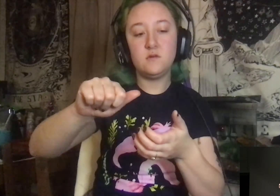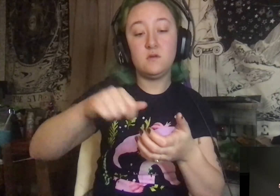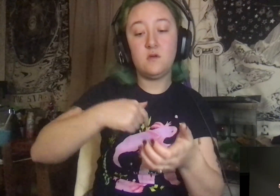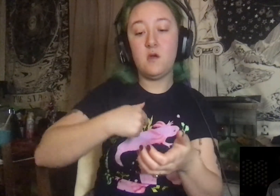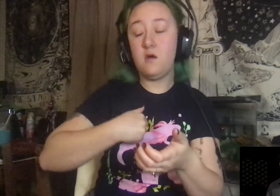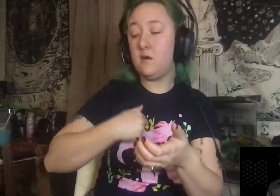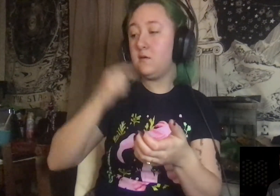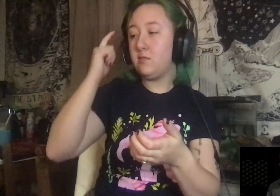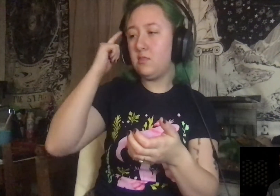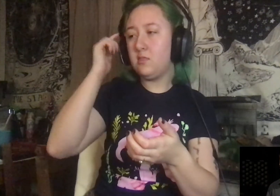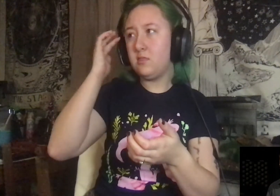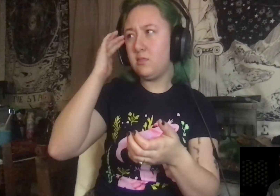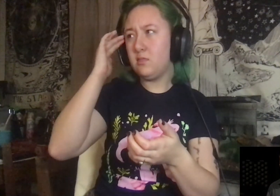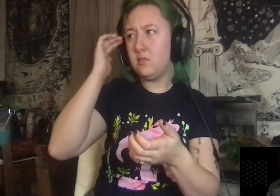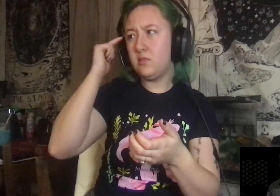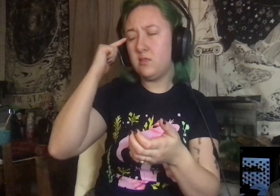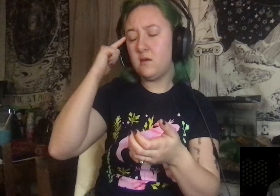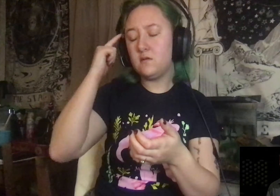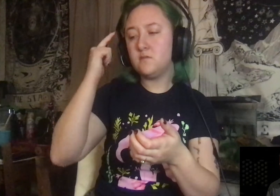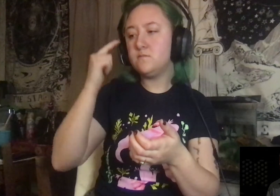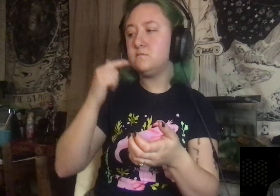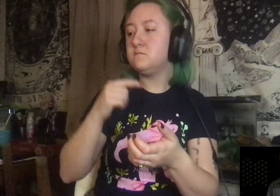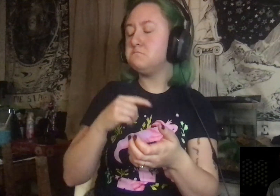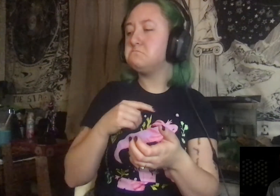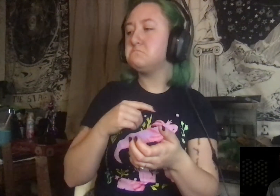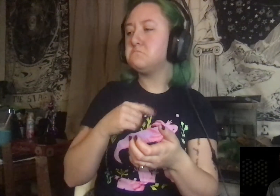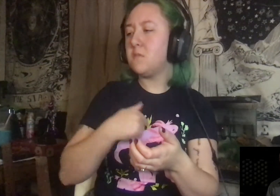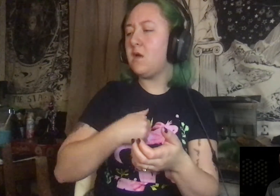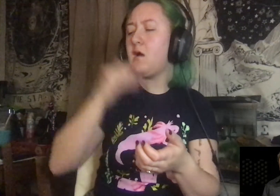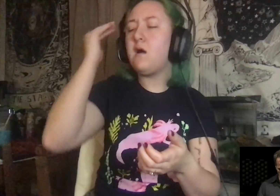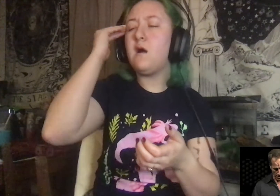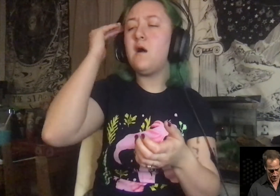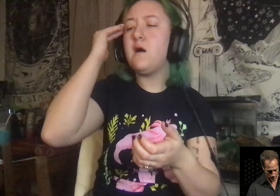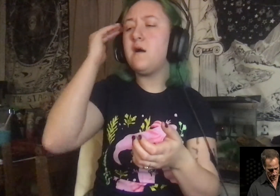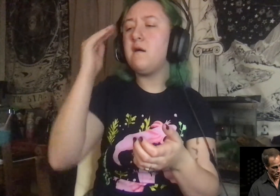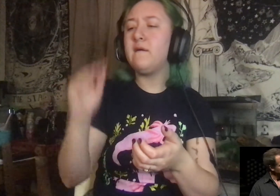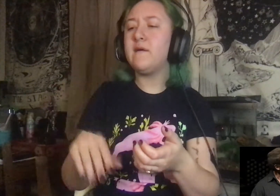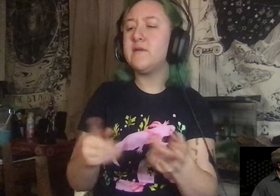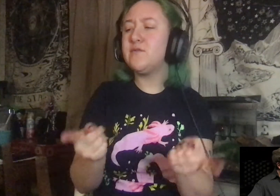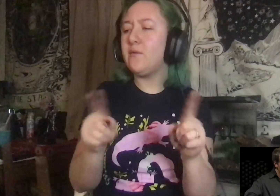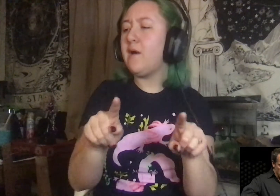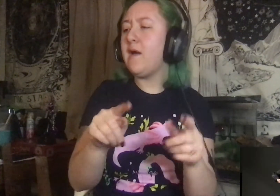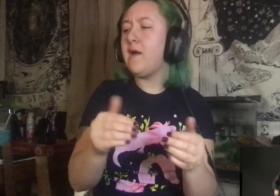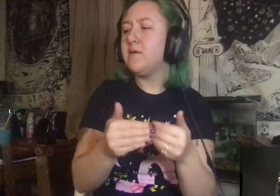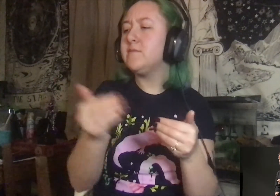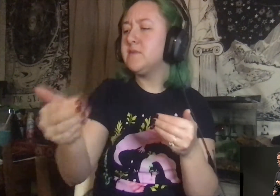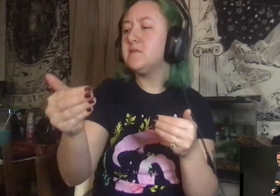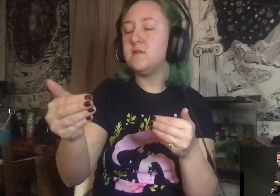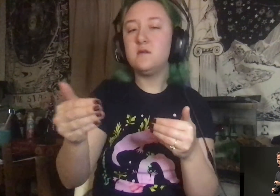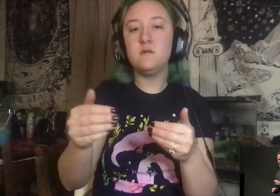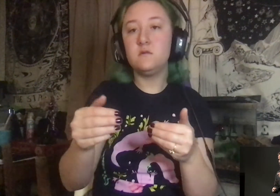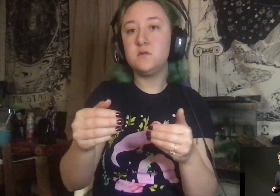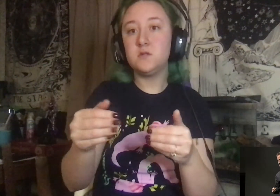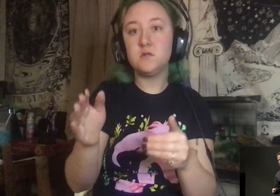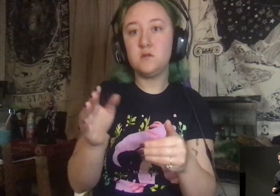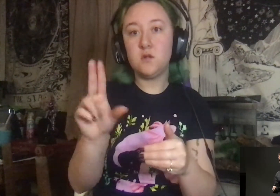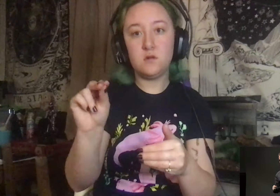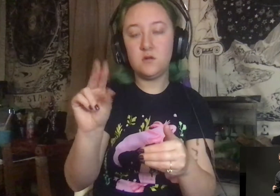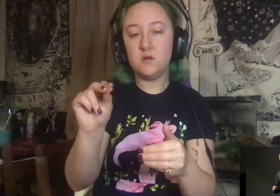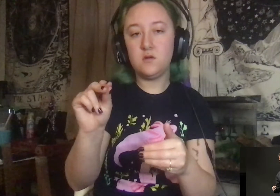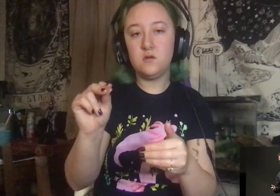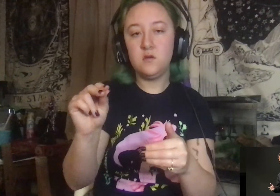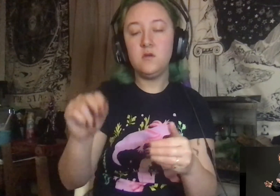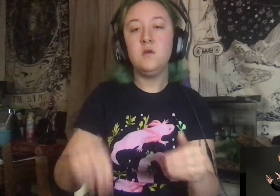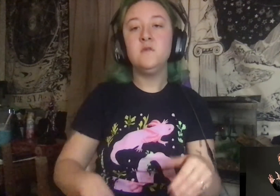put it on the tip. Now, you think you know what's coming, Michael. You don't. Okay. He snips it, throws the tip over